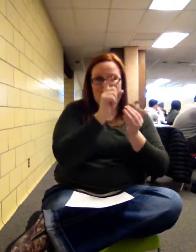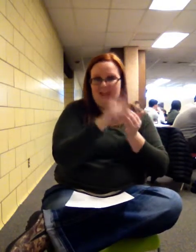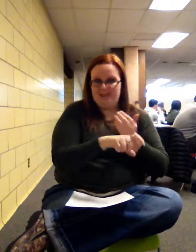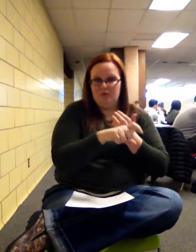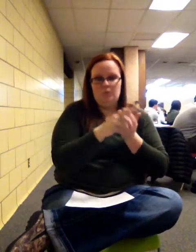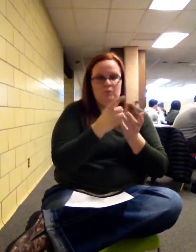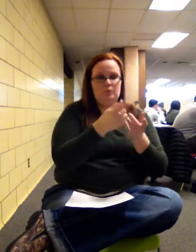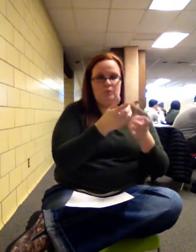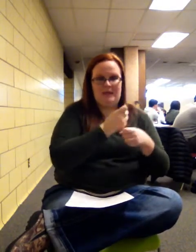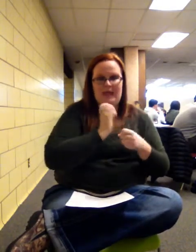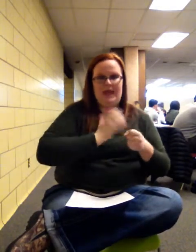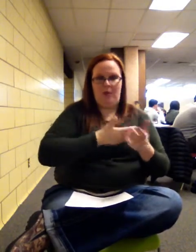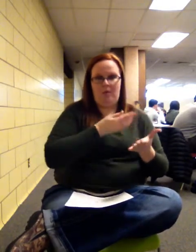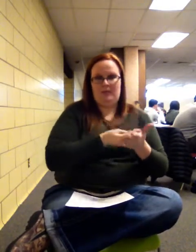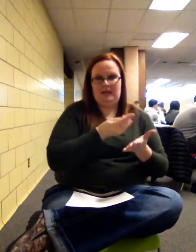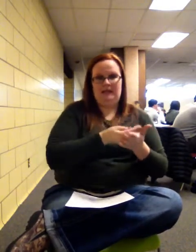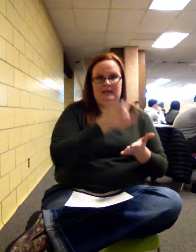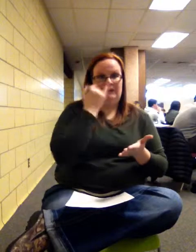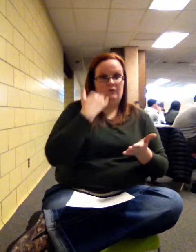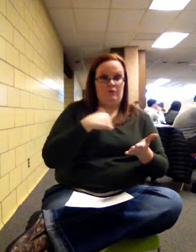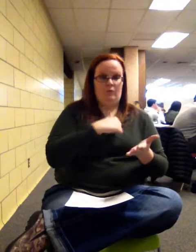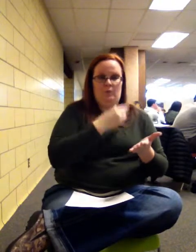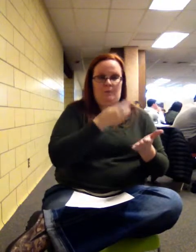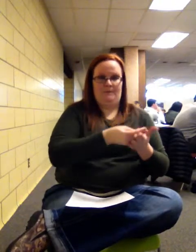Treasury security or investing in something that is